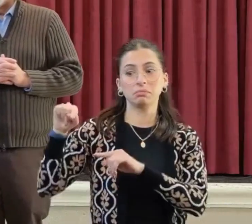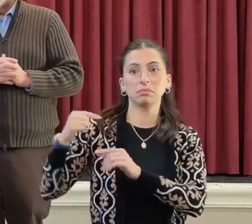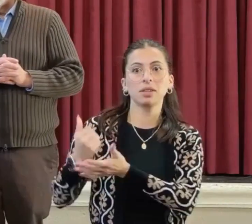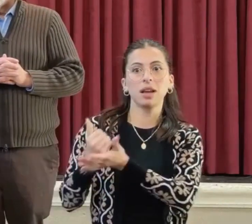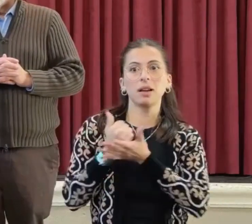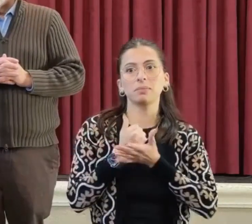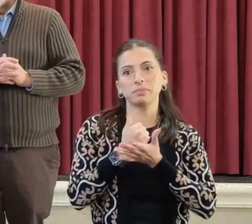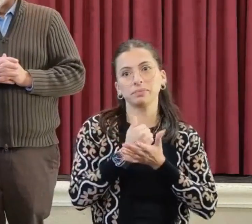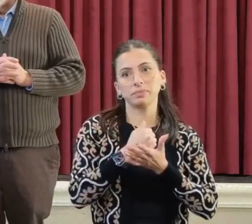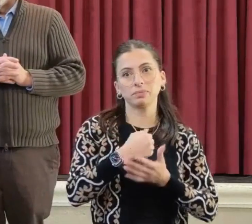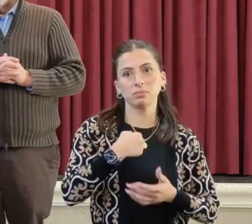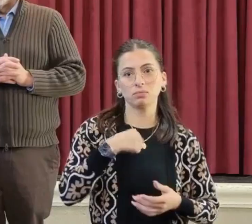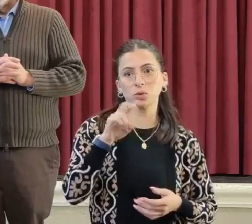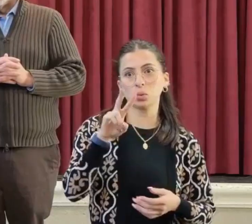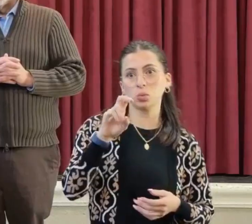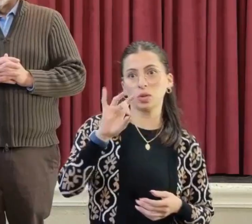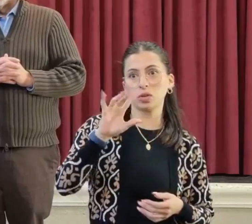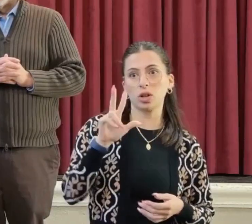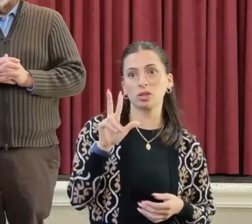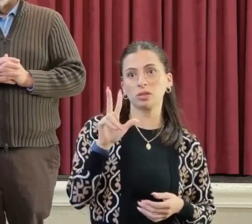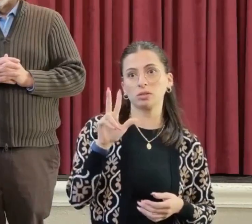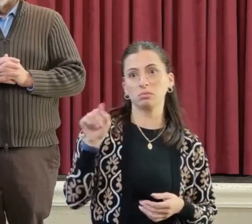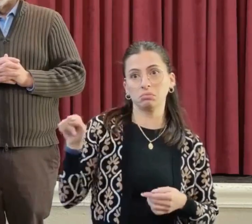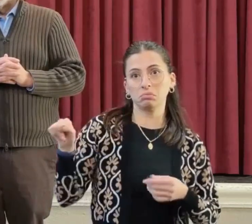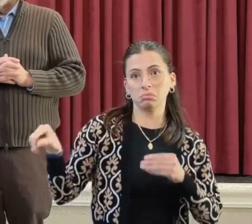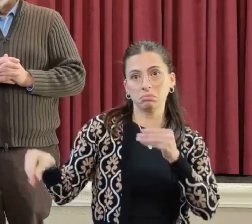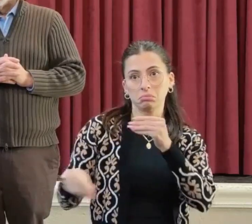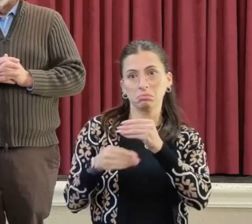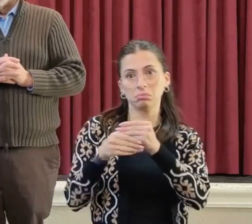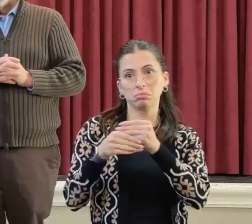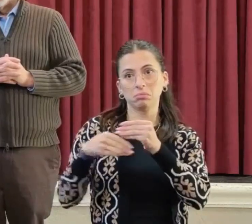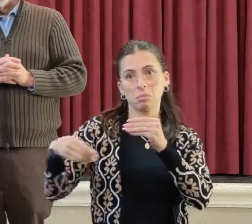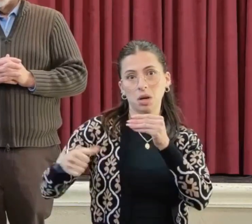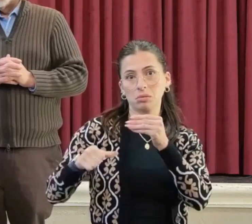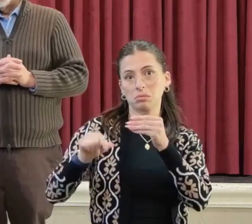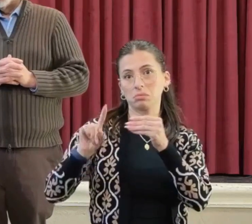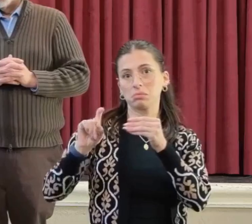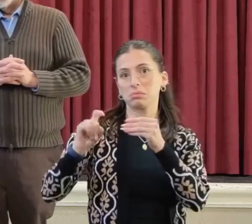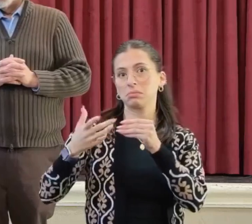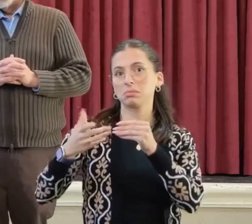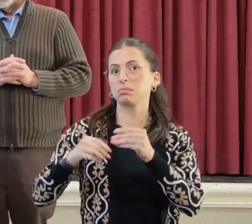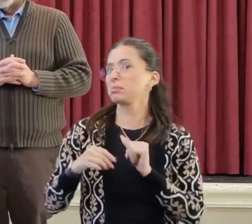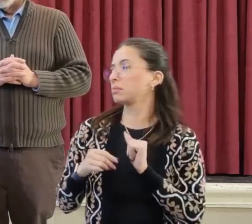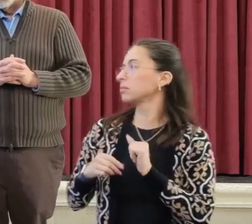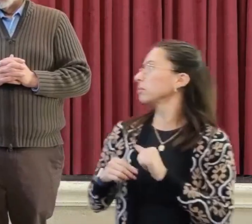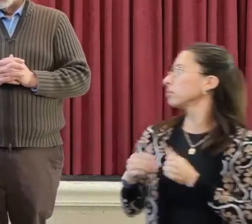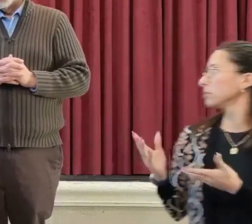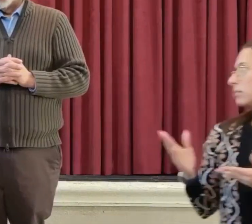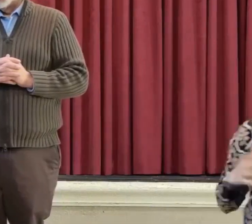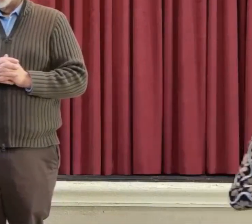Blue Cross, for example, would that help with the $283 deductible?